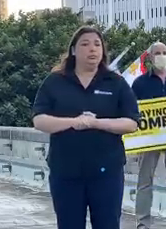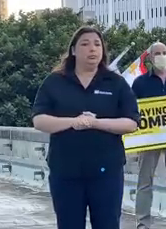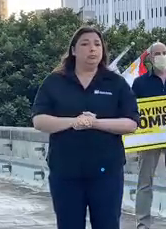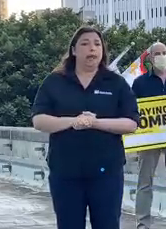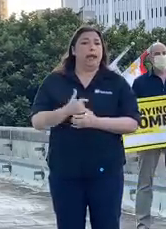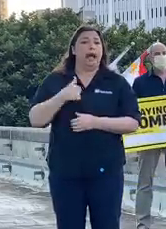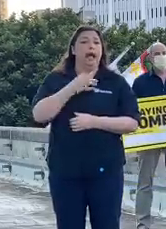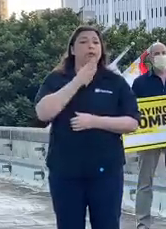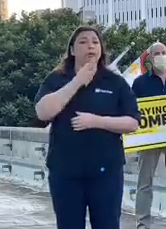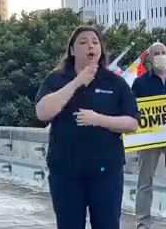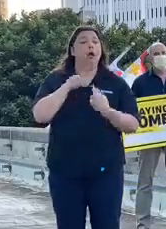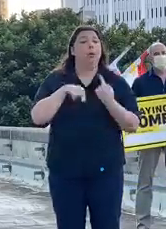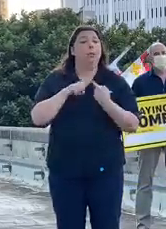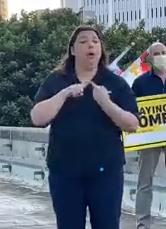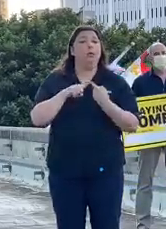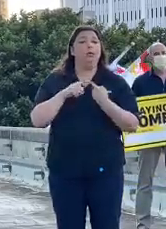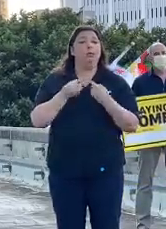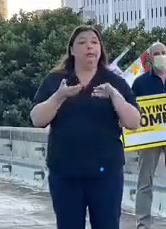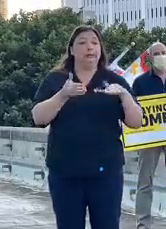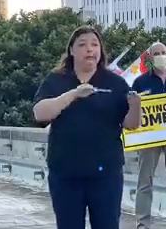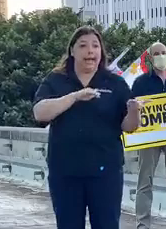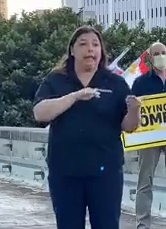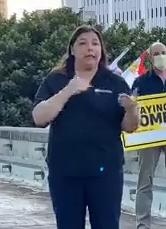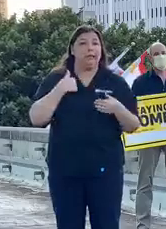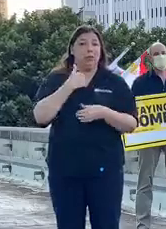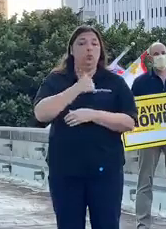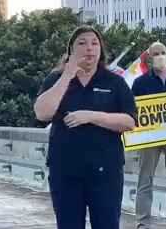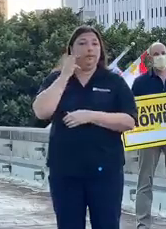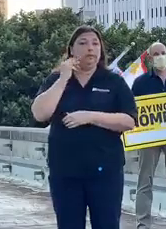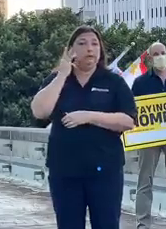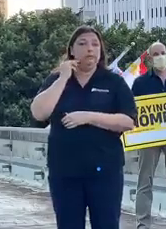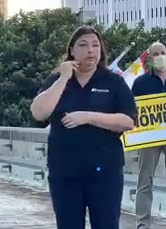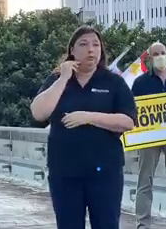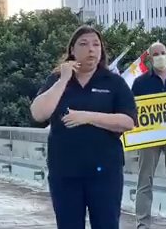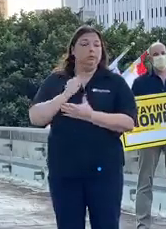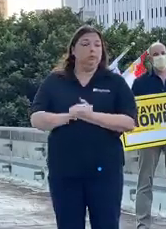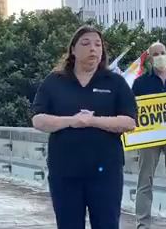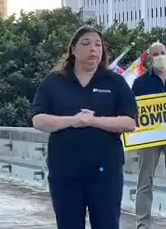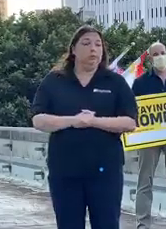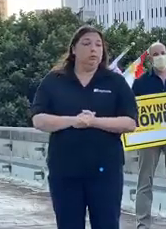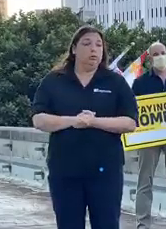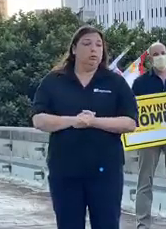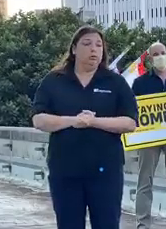that as I talk about the deaths that we've had,